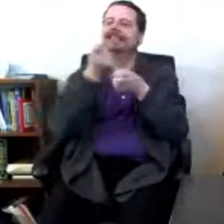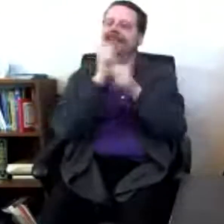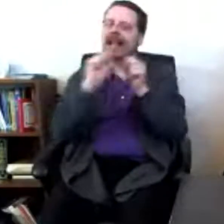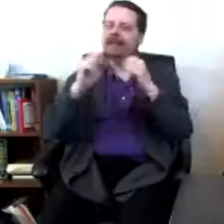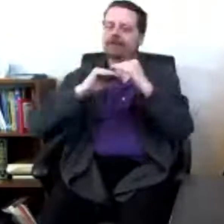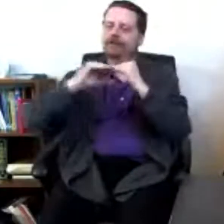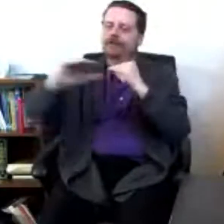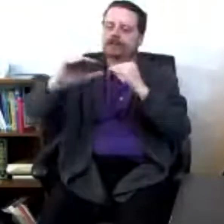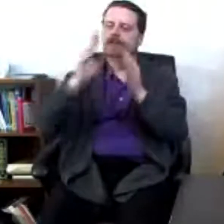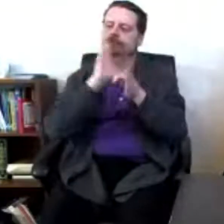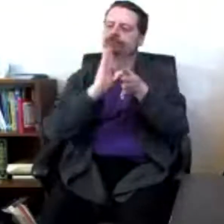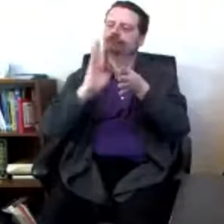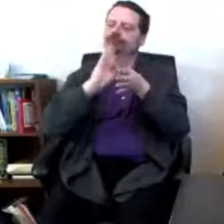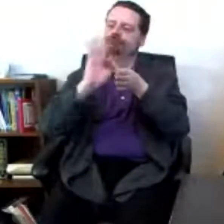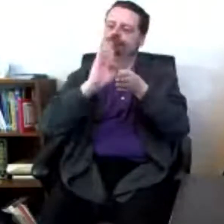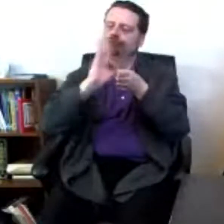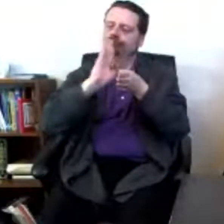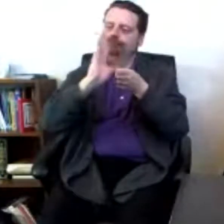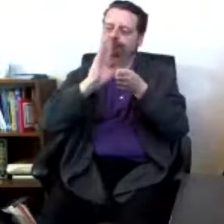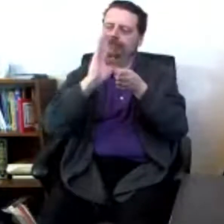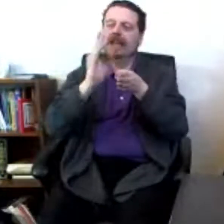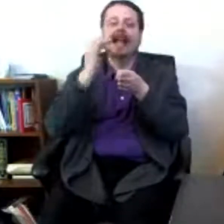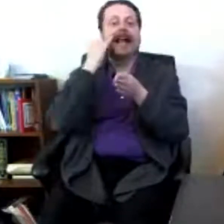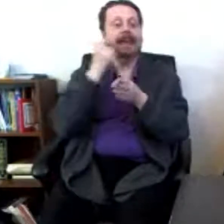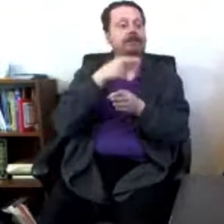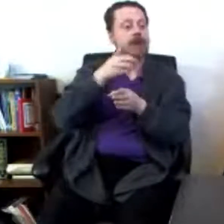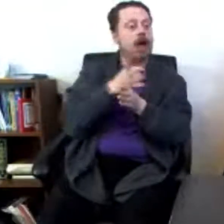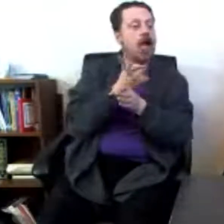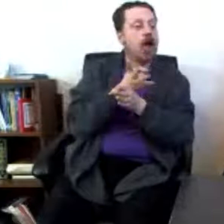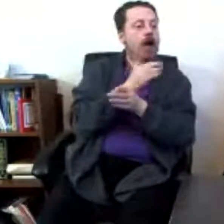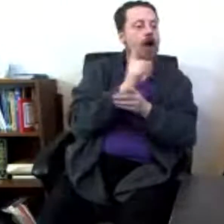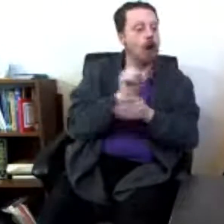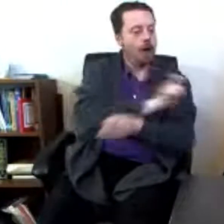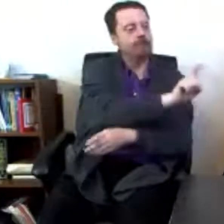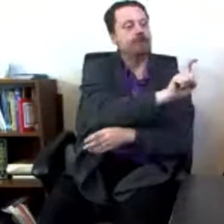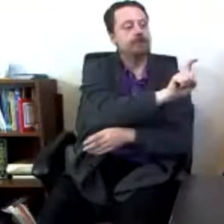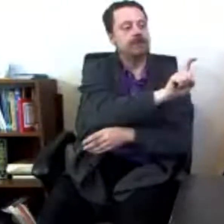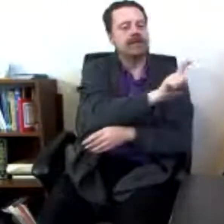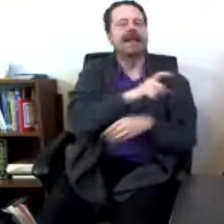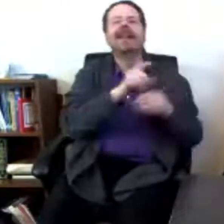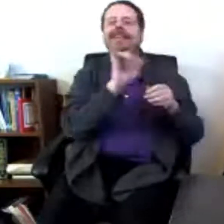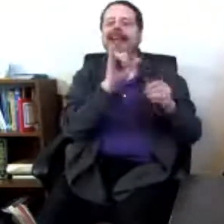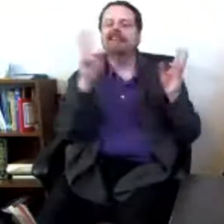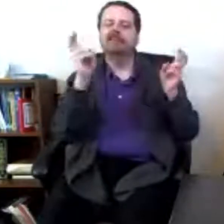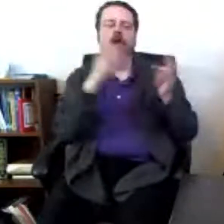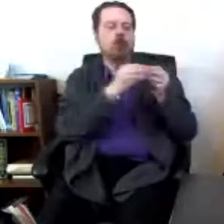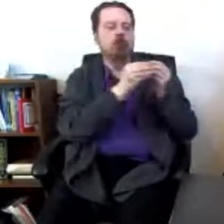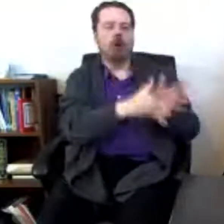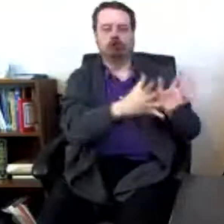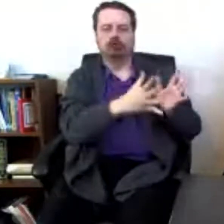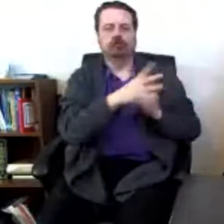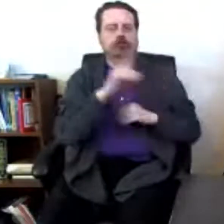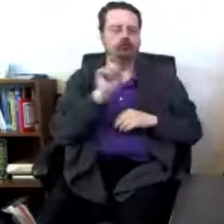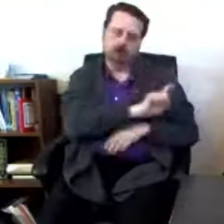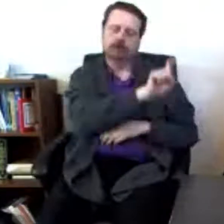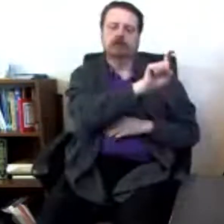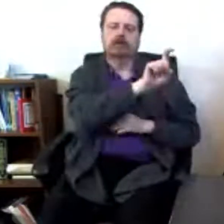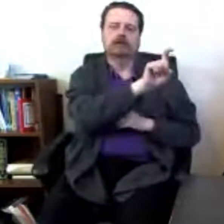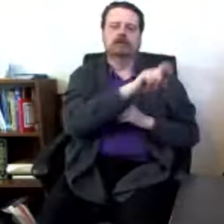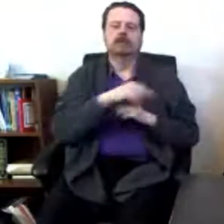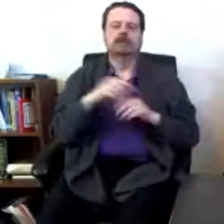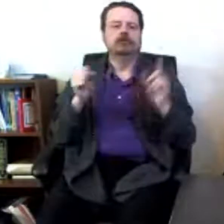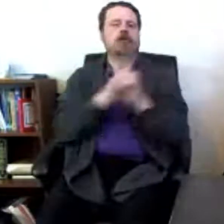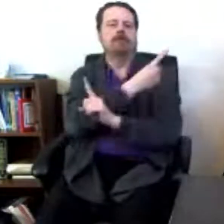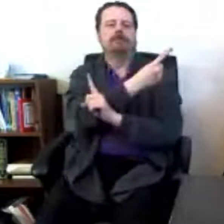deviate from the straight path are going lost. This is what the stray